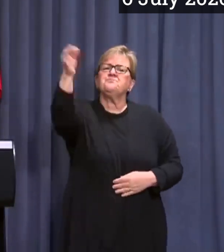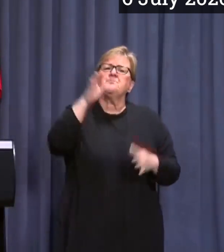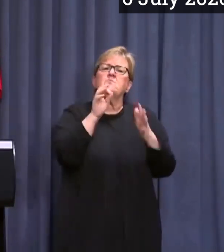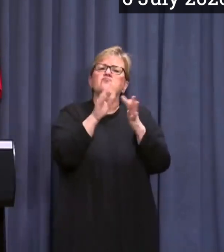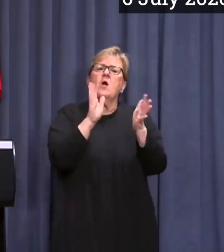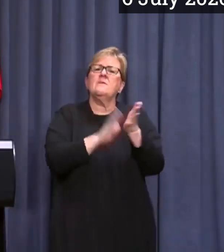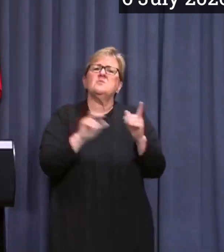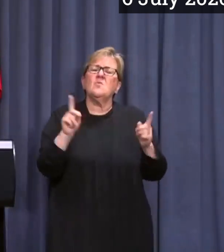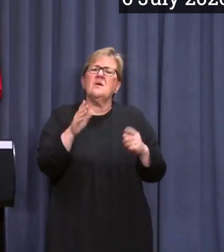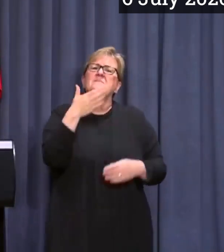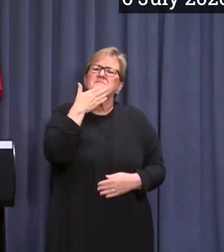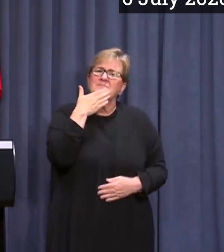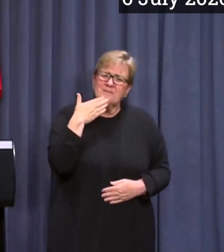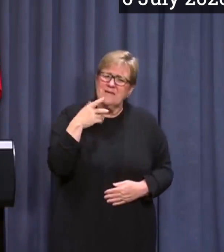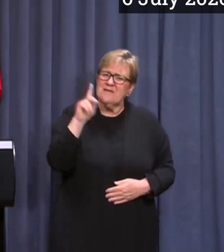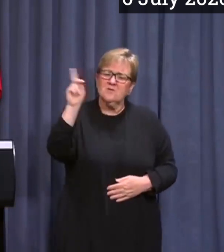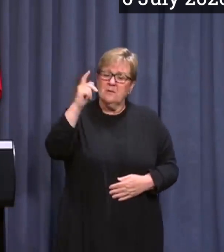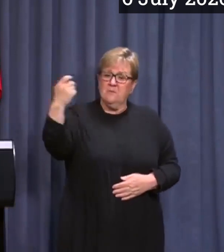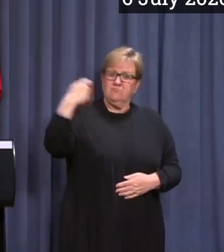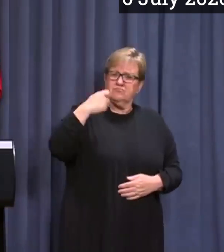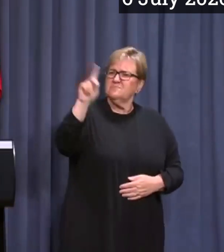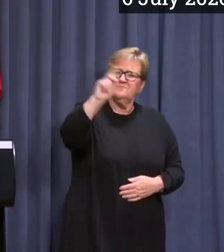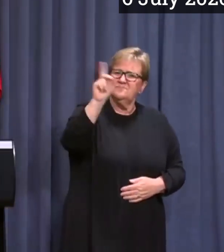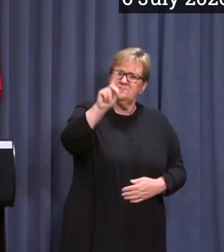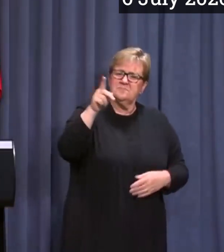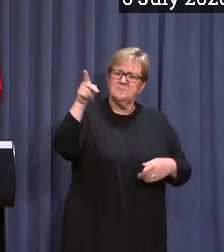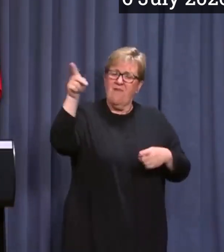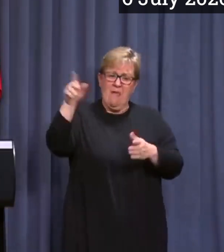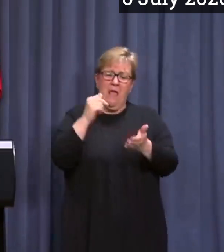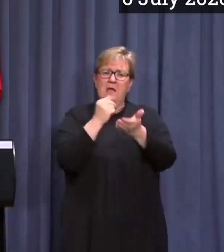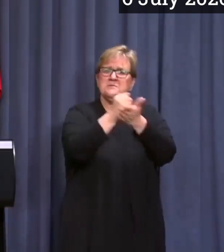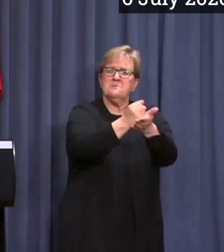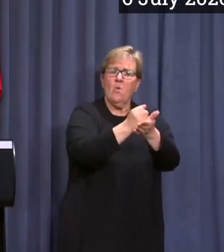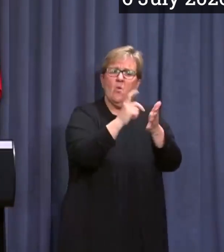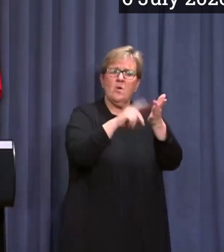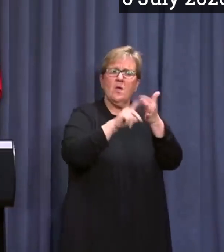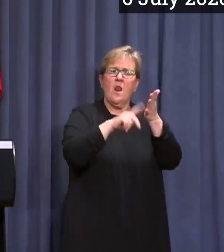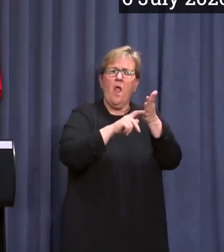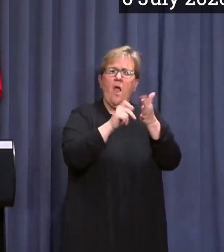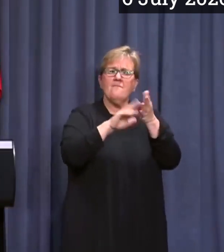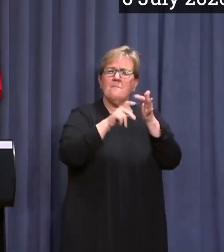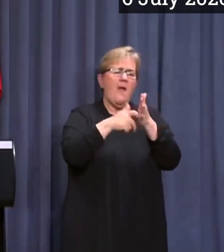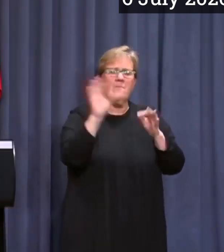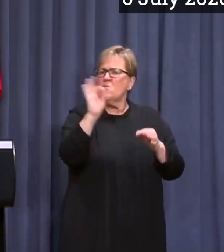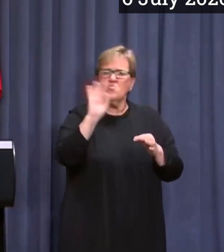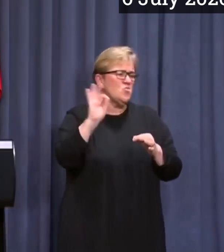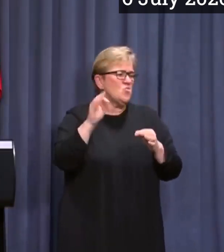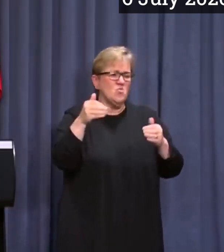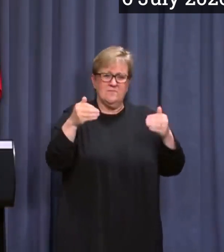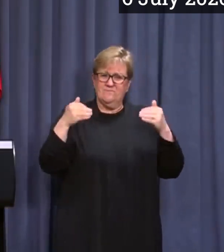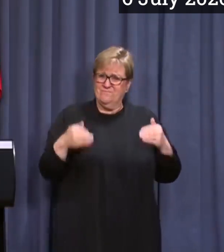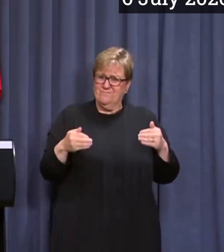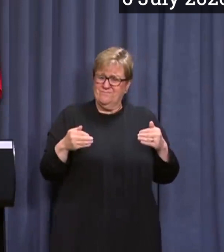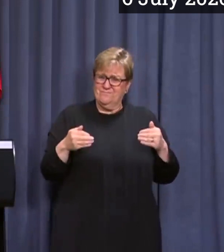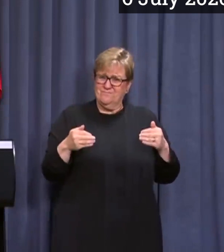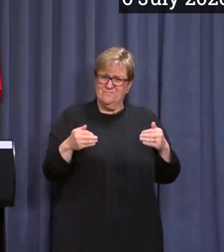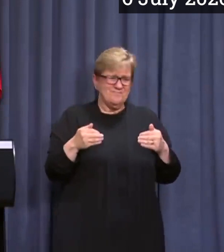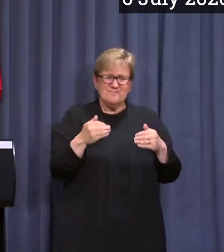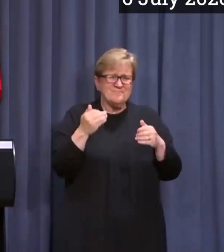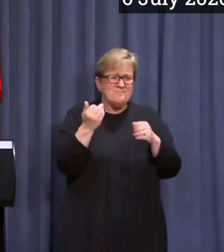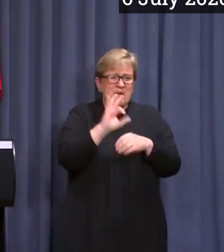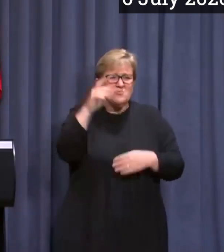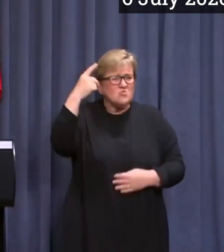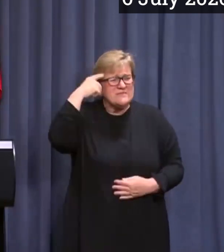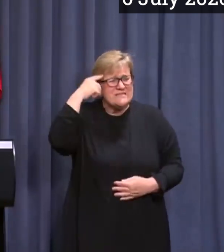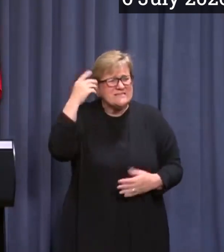Minister to formally withdraw their support from Clive Palmer's High Court challenge. It does not make